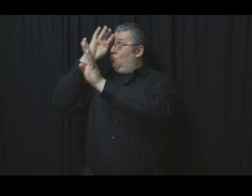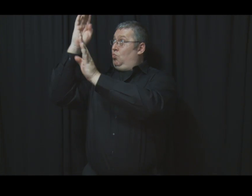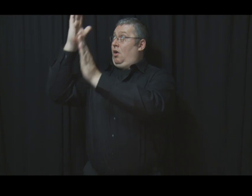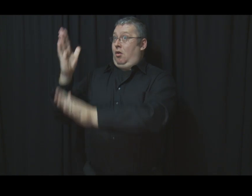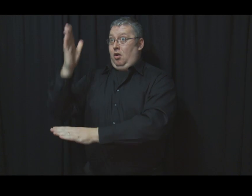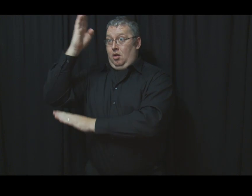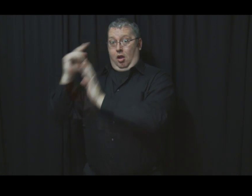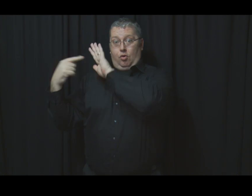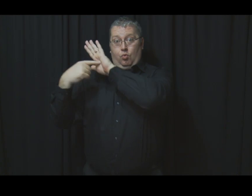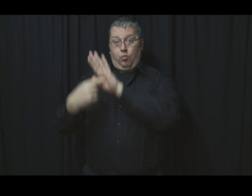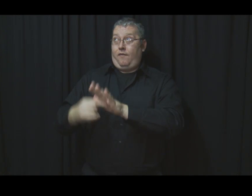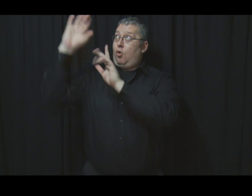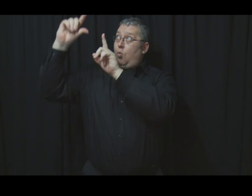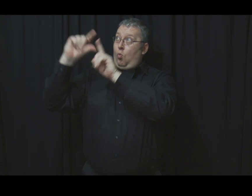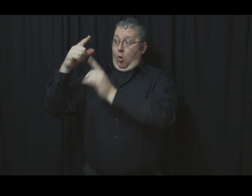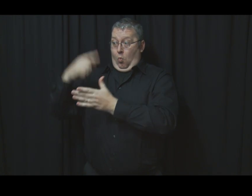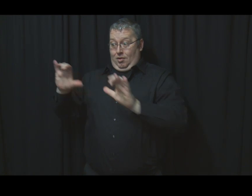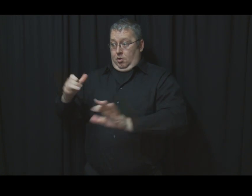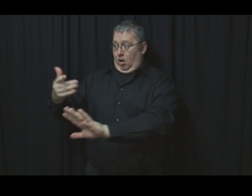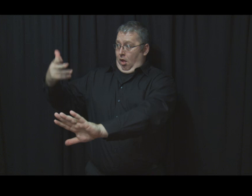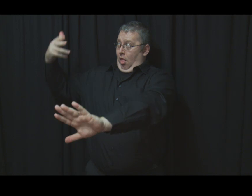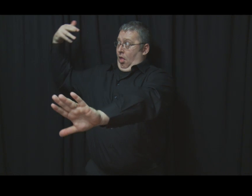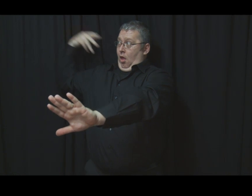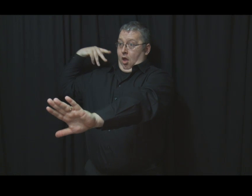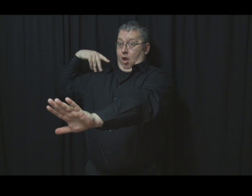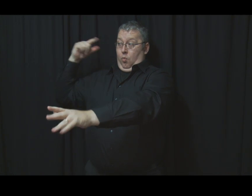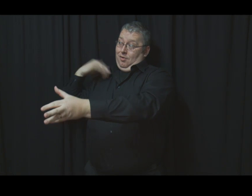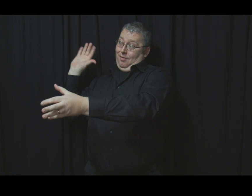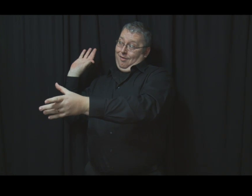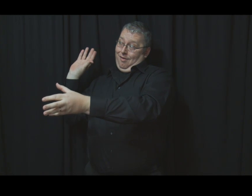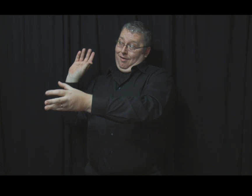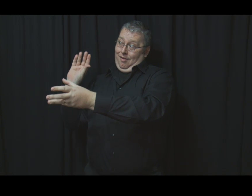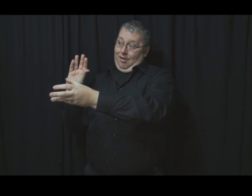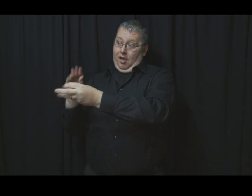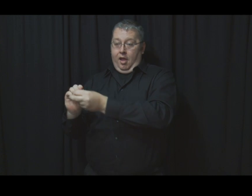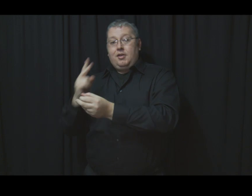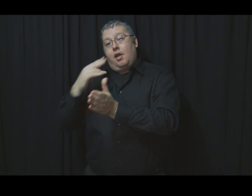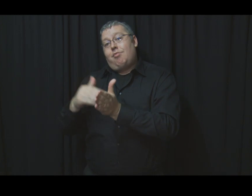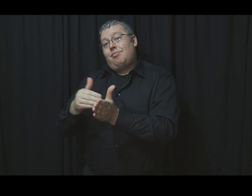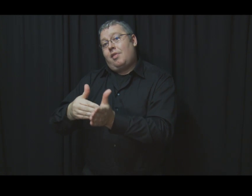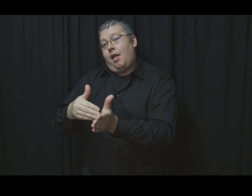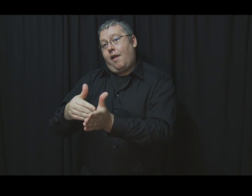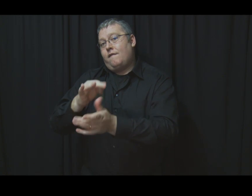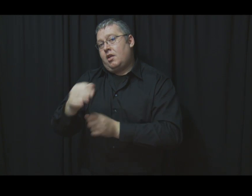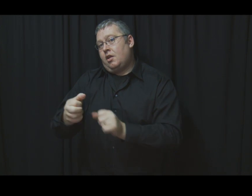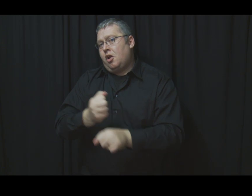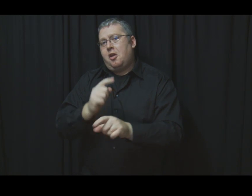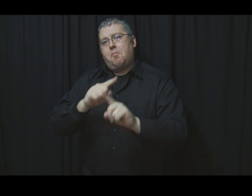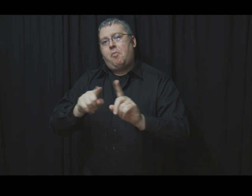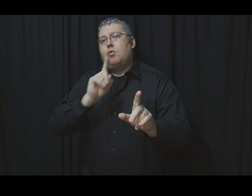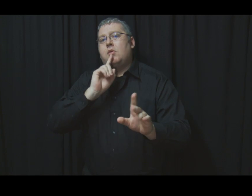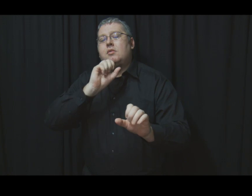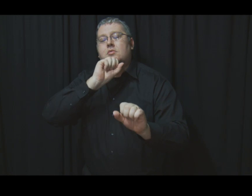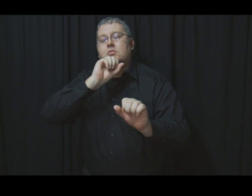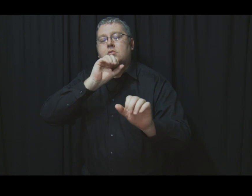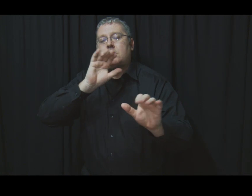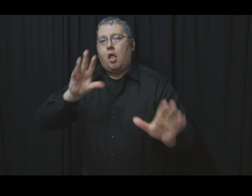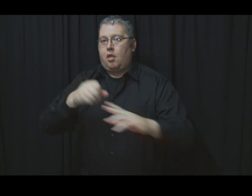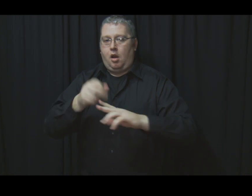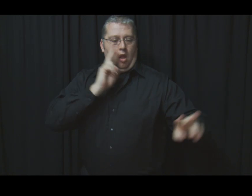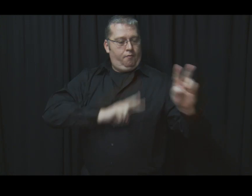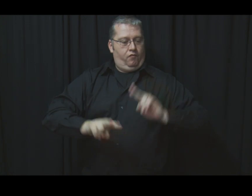in his word what he did for us. And when we add up those dates, we get thousands of years. But there's nothing in observational science that